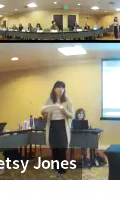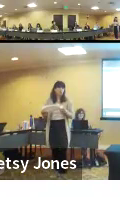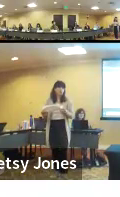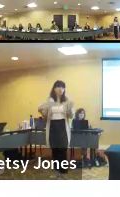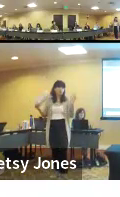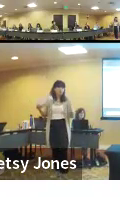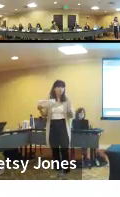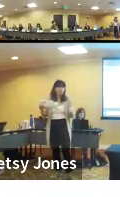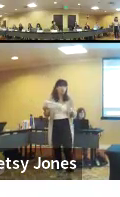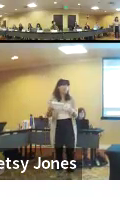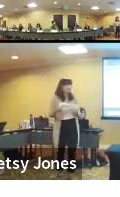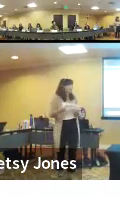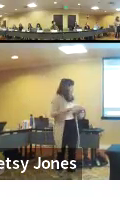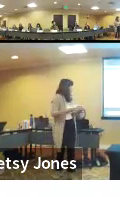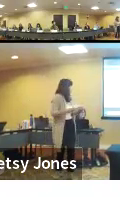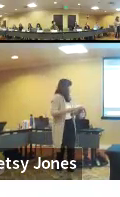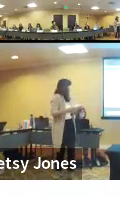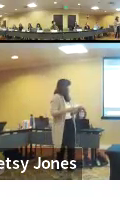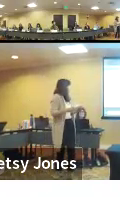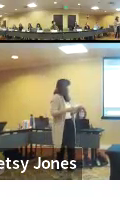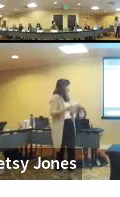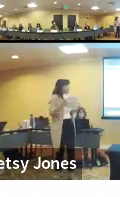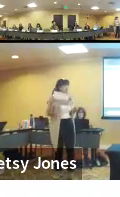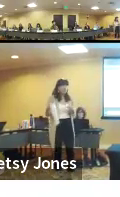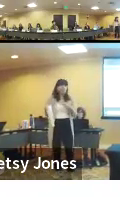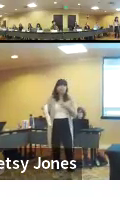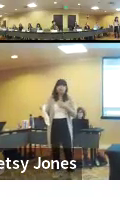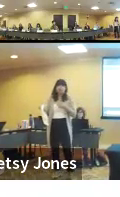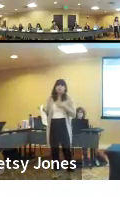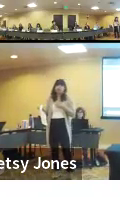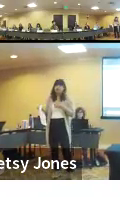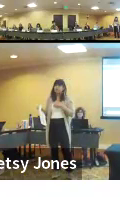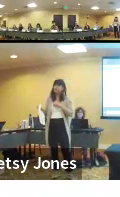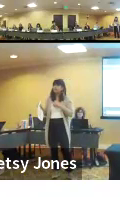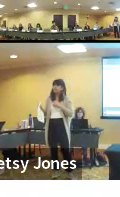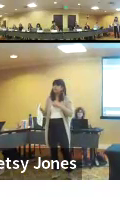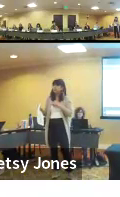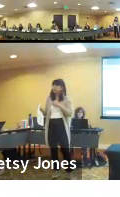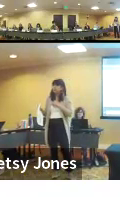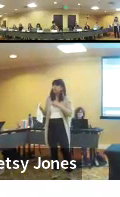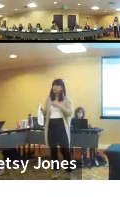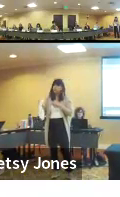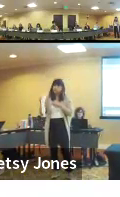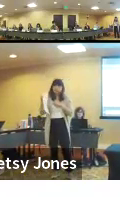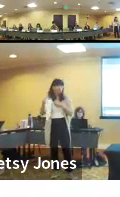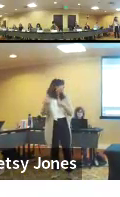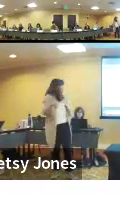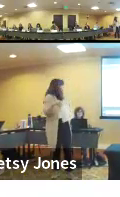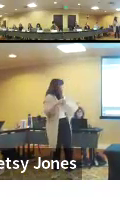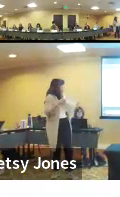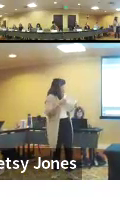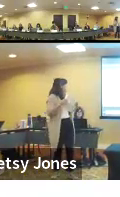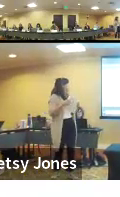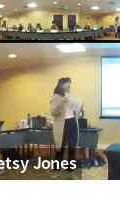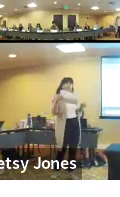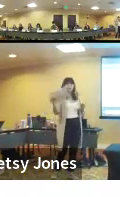experience stories project. So that's going to be a really important part of the meeting. We're going to hear some updates from state agencies and subcommittees relevant to this